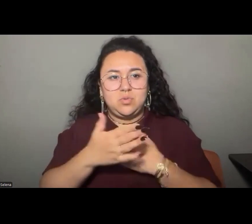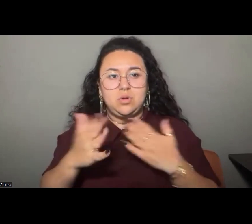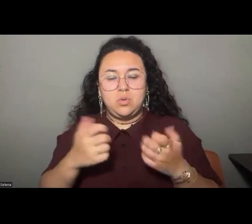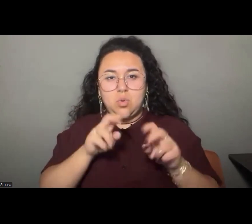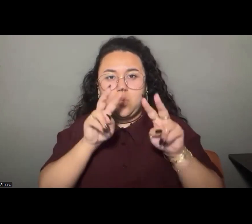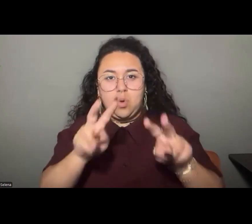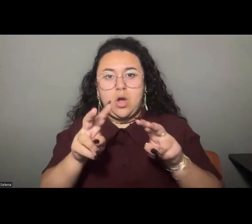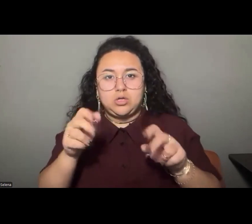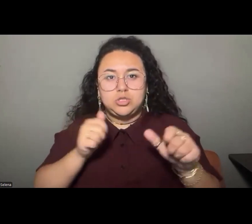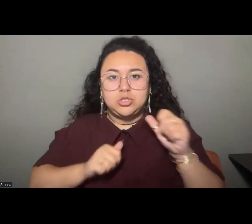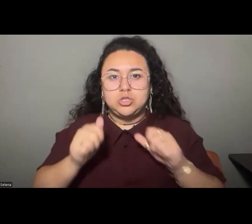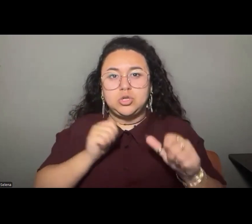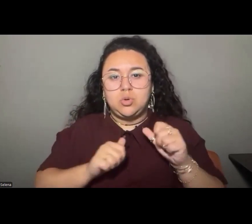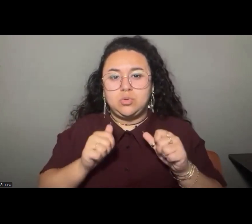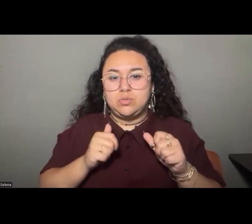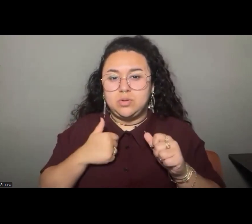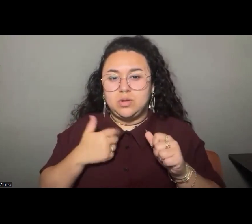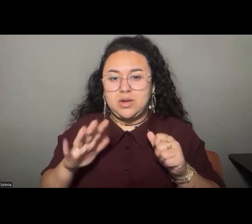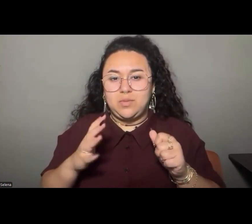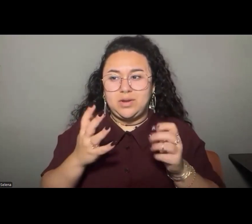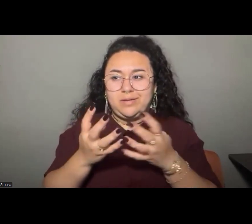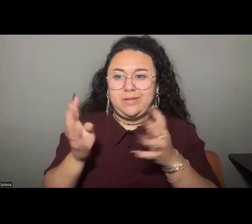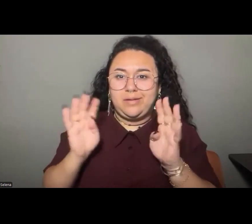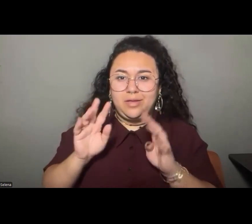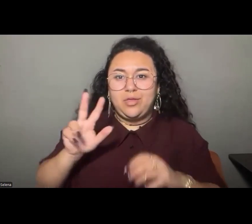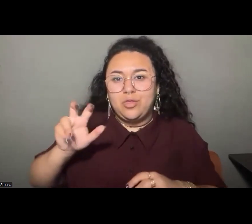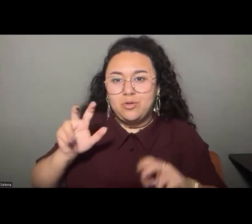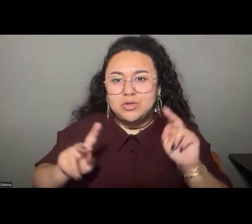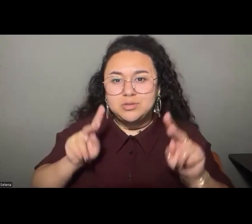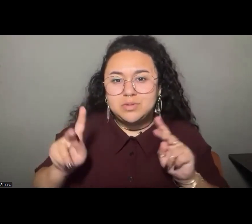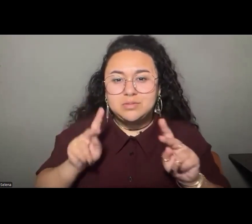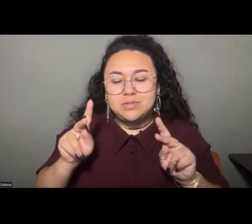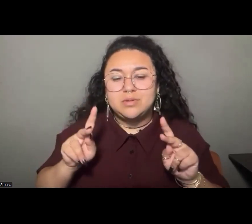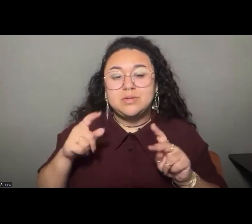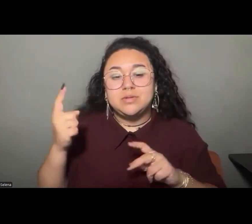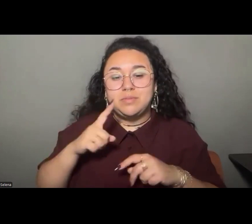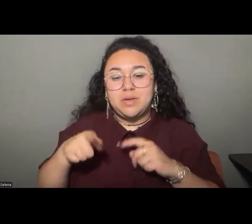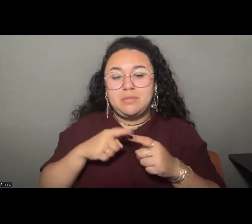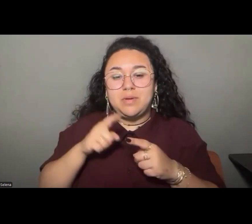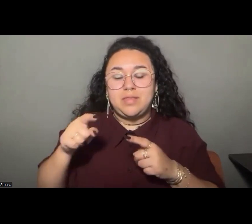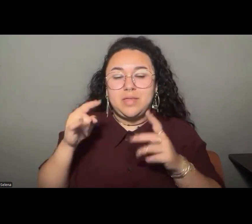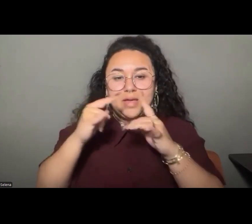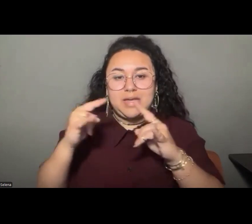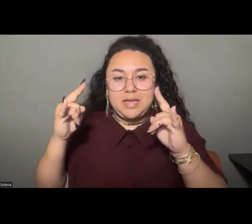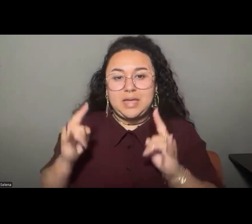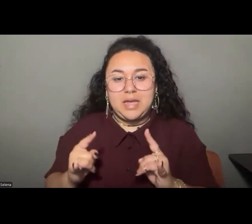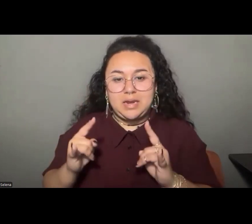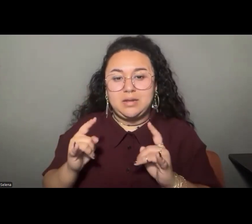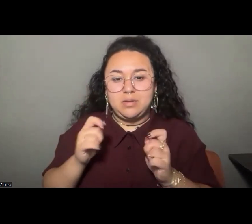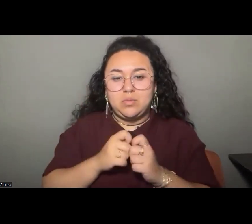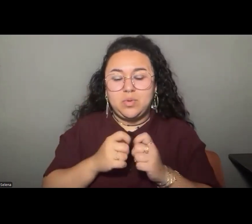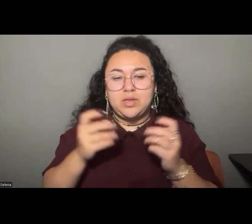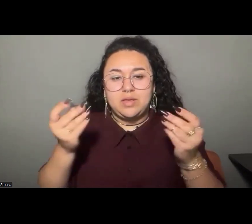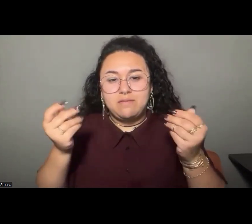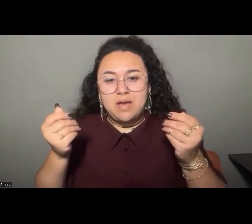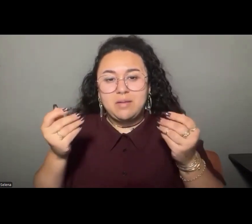be in the show. I just don't want to be surrounded by 300 people. So there was something about this canopy with the